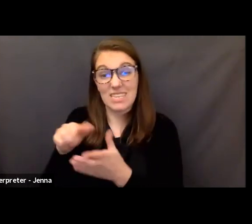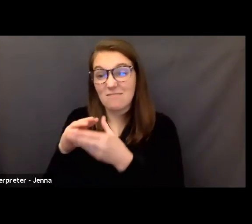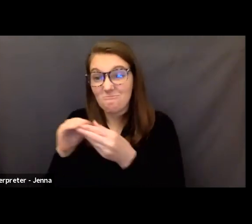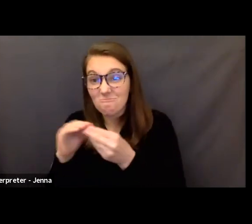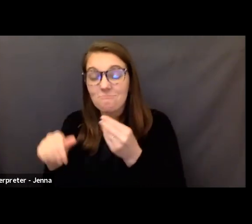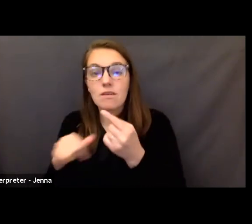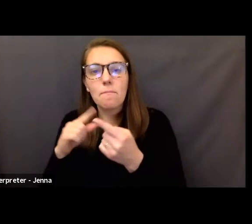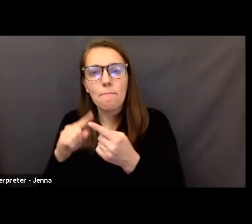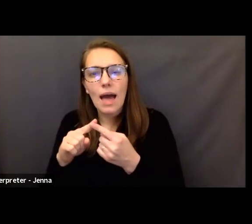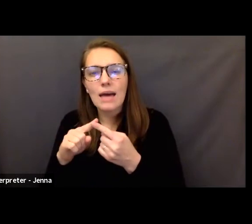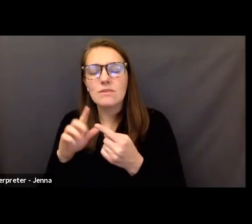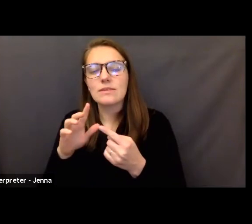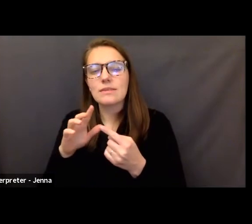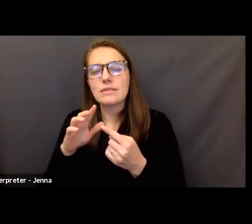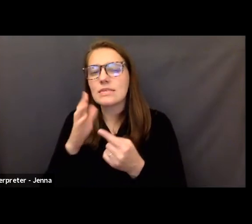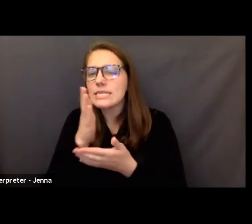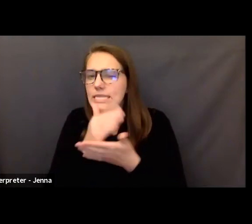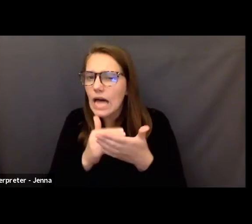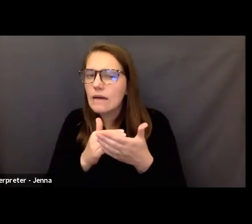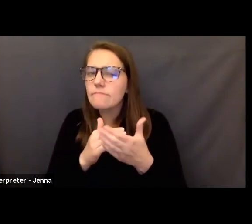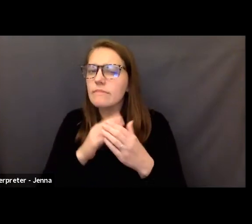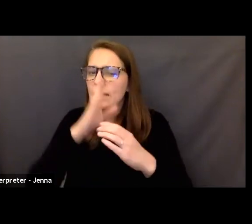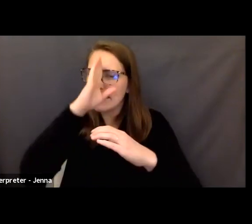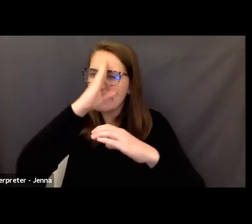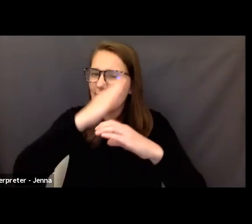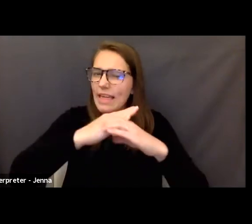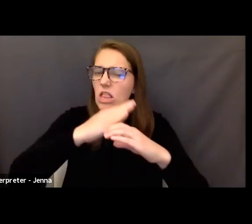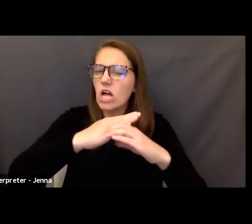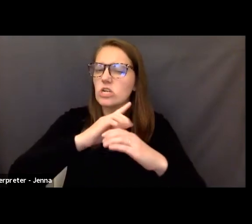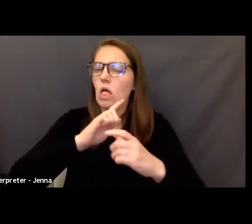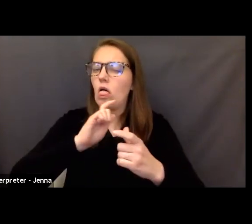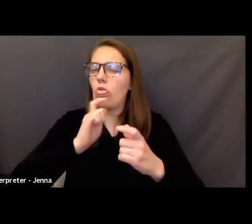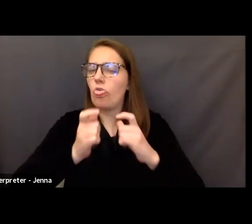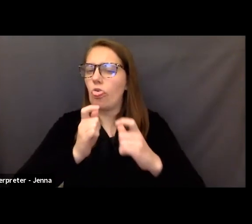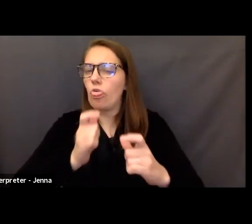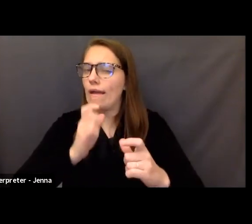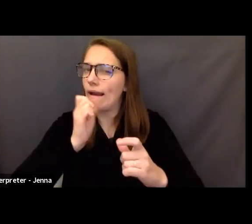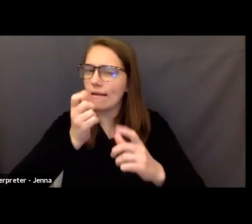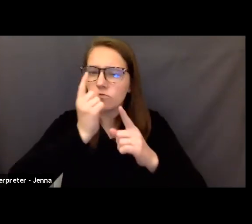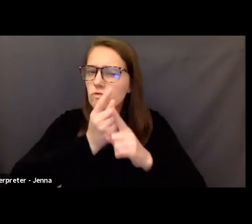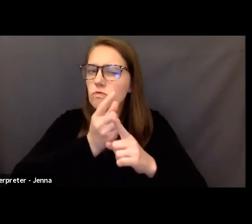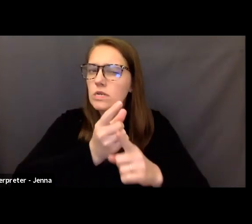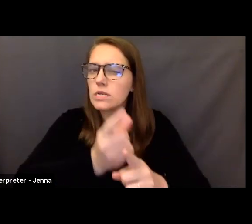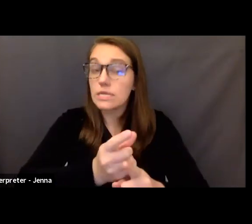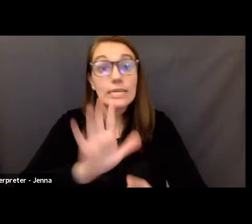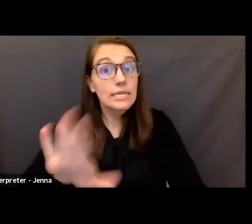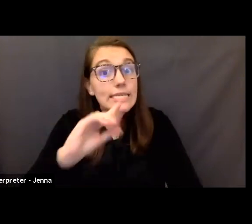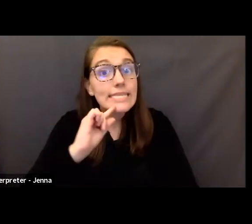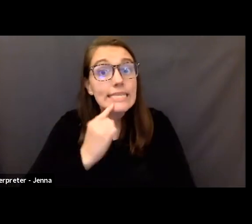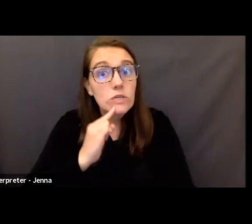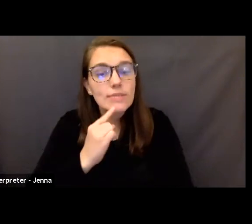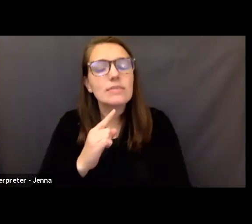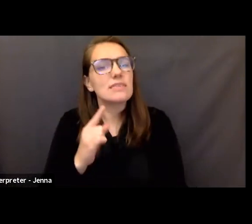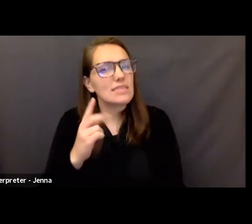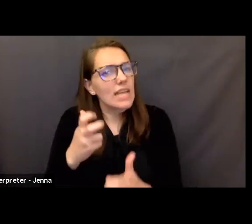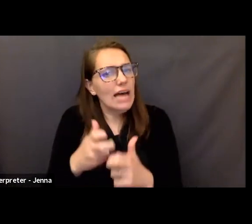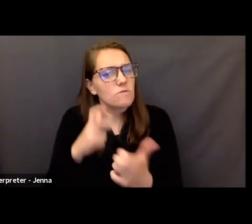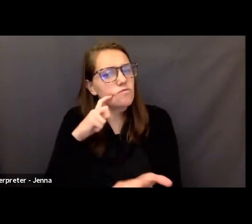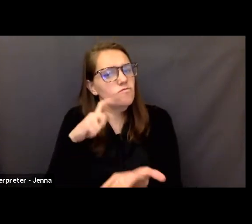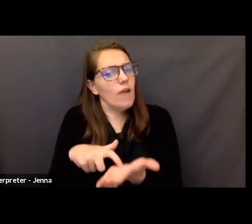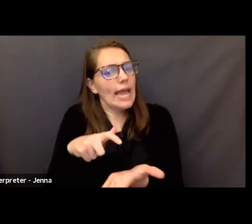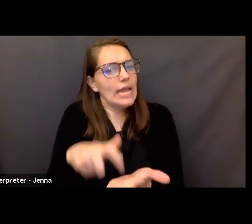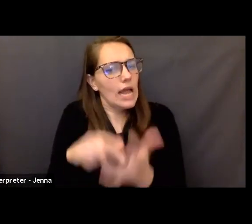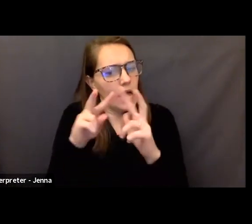theological imprecisions that are serious, that are difficult to recognize, but have far-reaching implications. And this